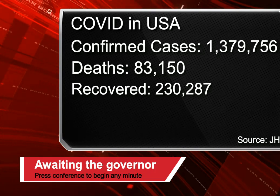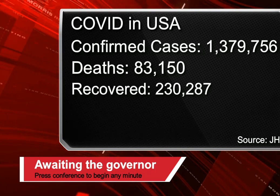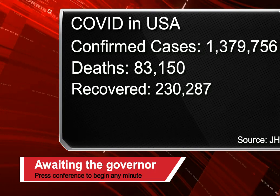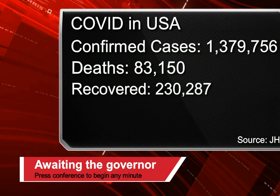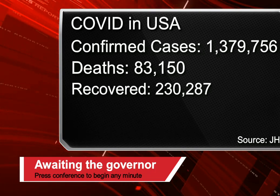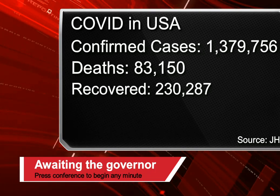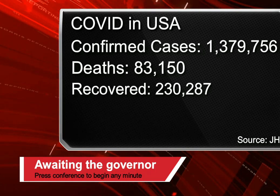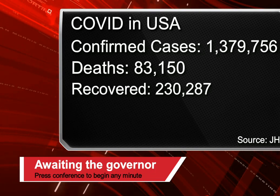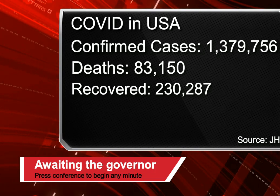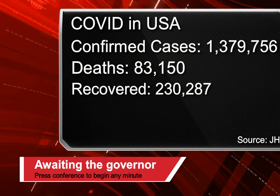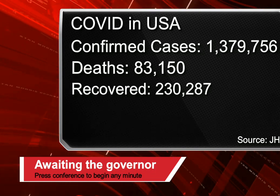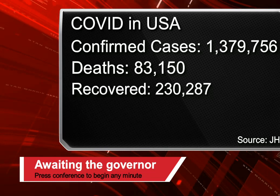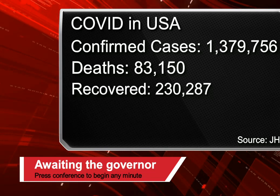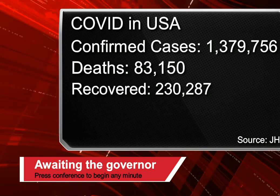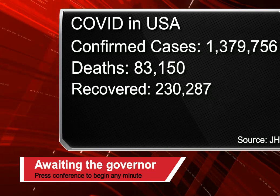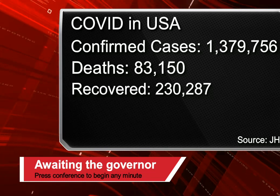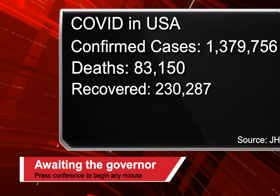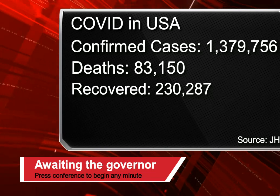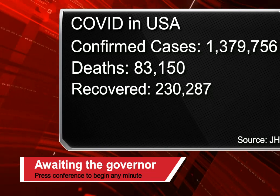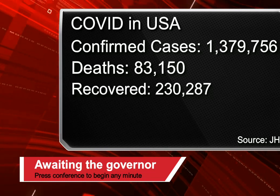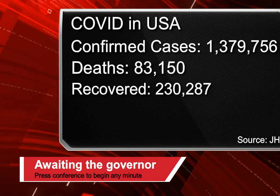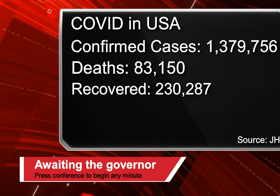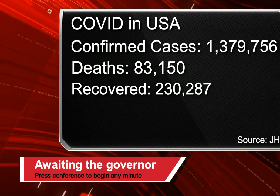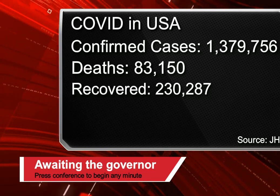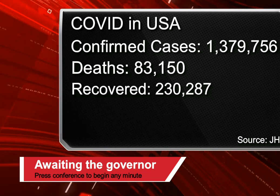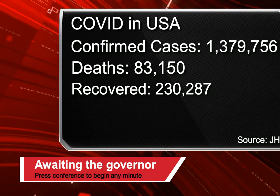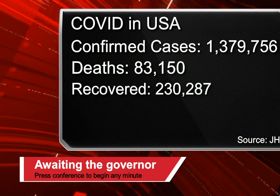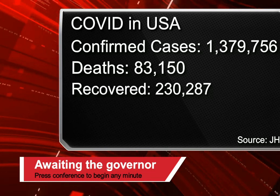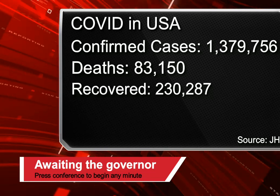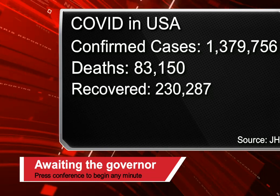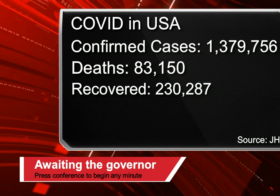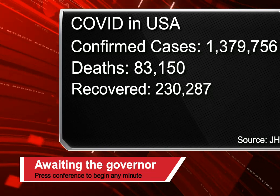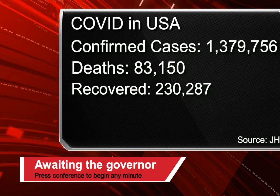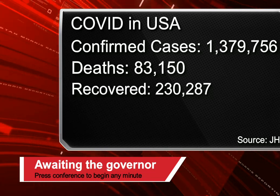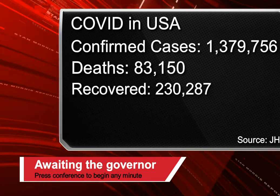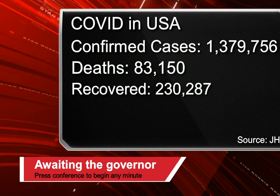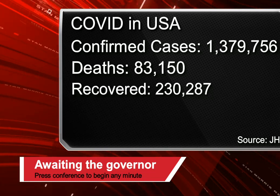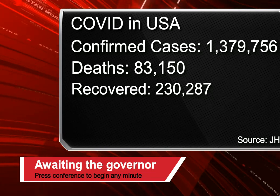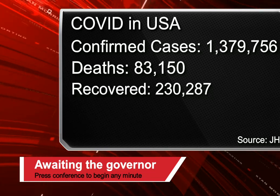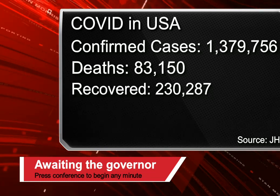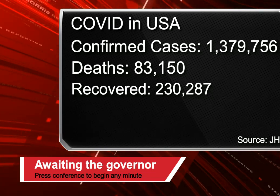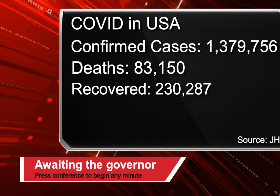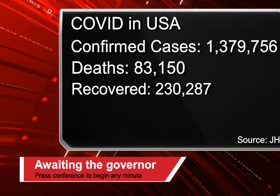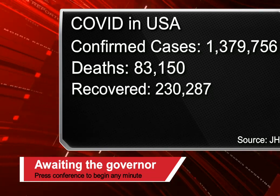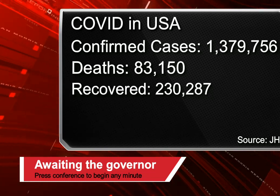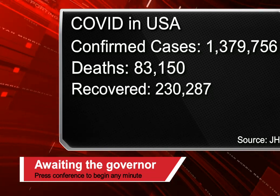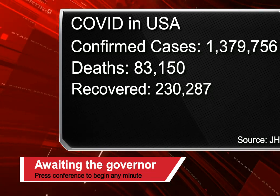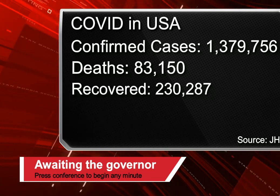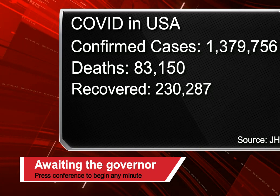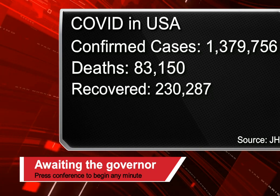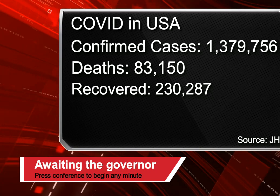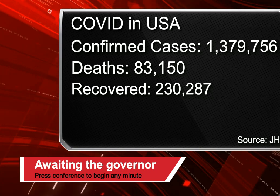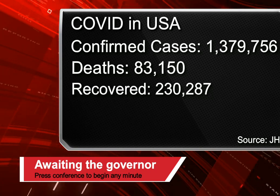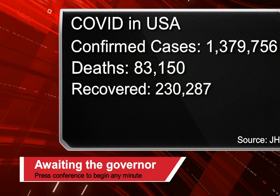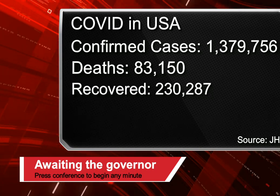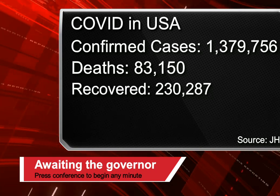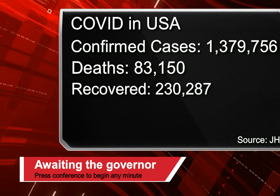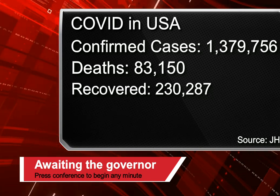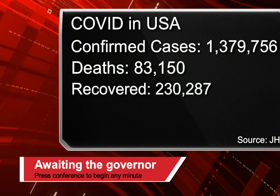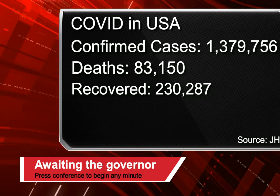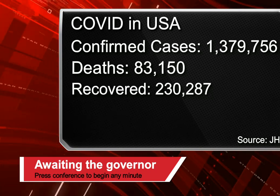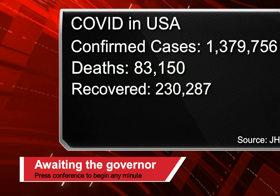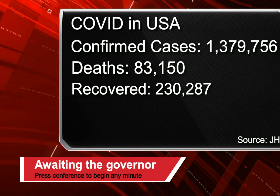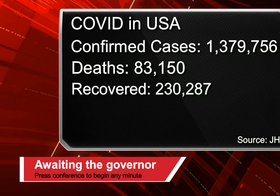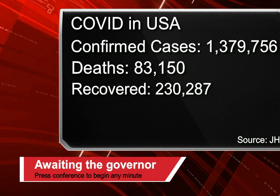this: 1.37 million across the state with 83,000 deaths. So far, these are the latest numbers according to Johns